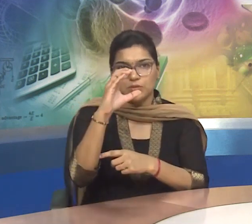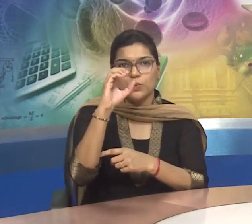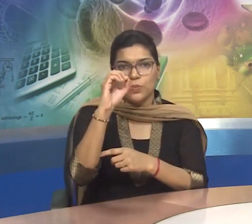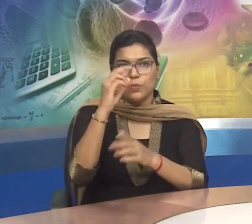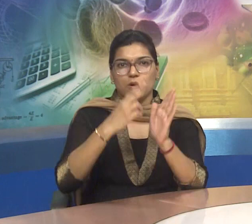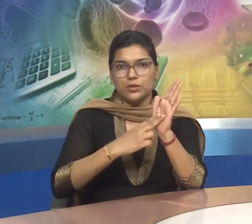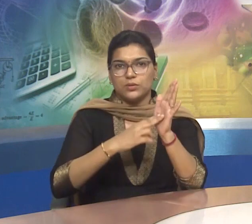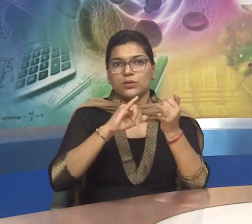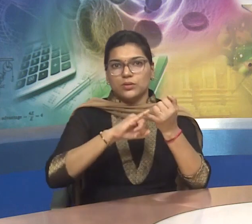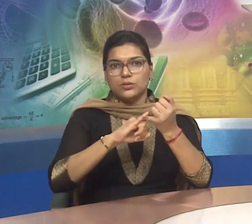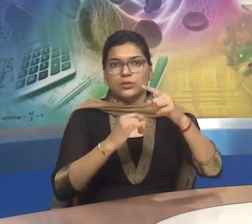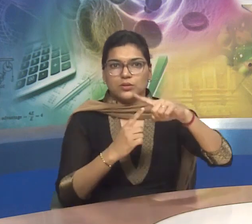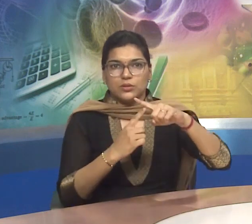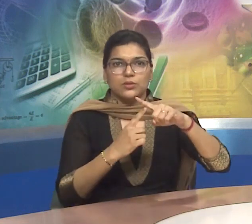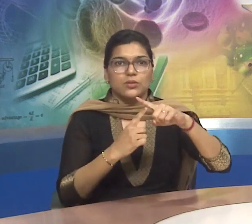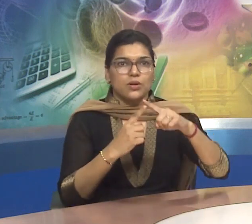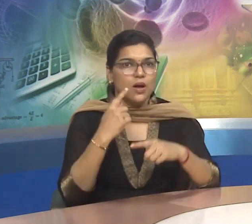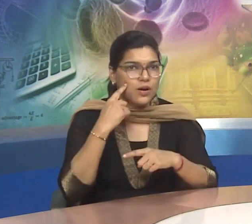We all know that our Constitution